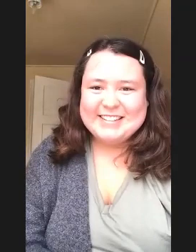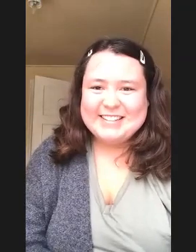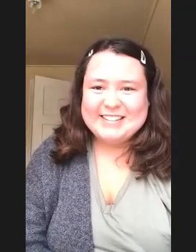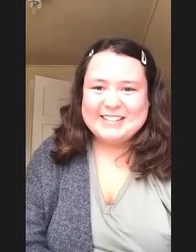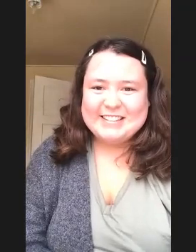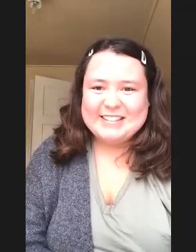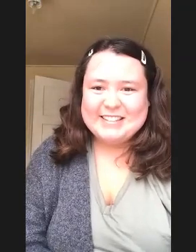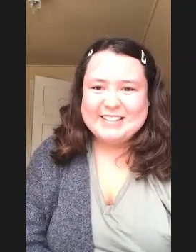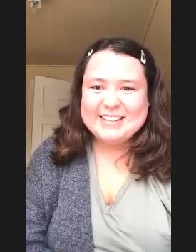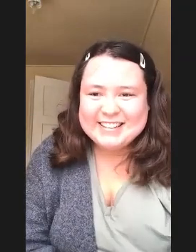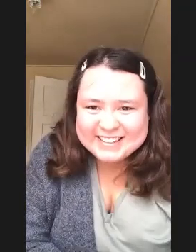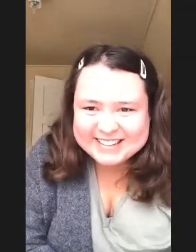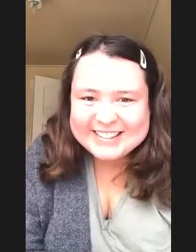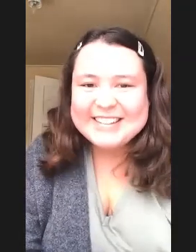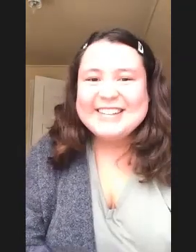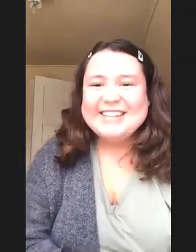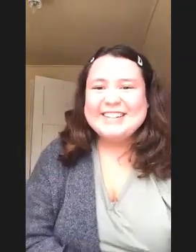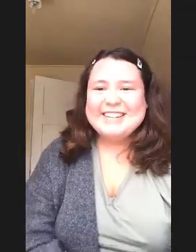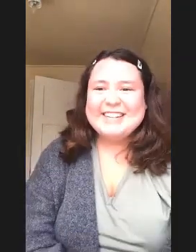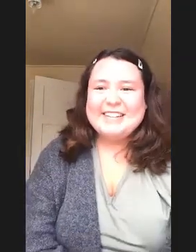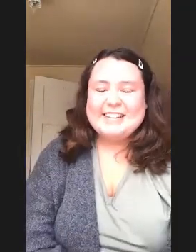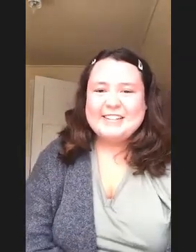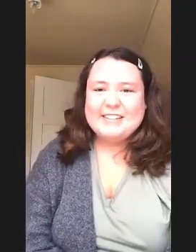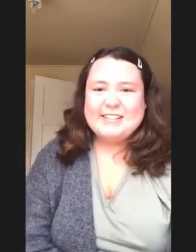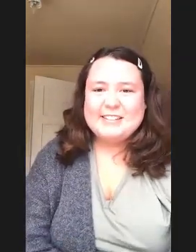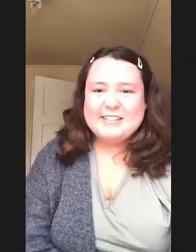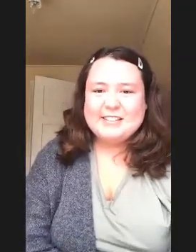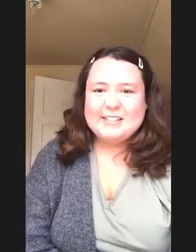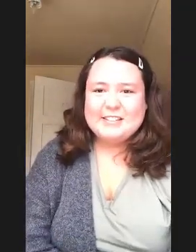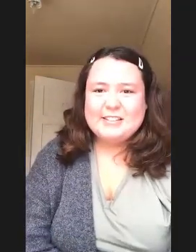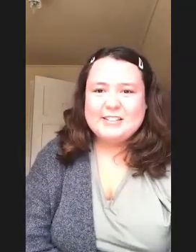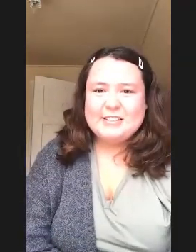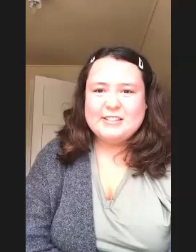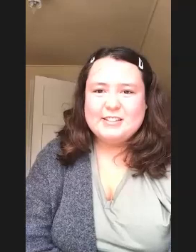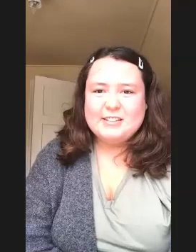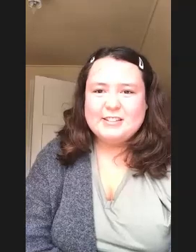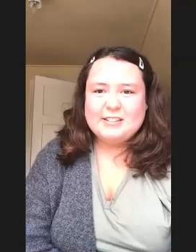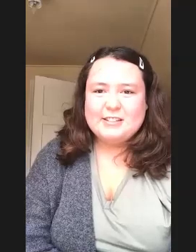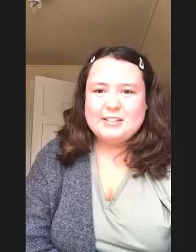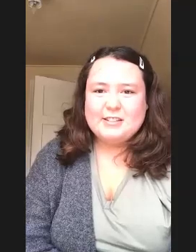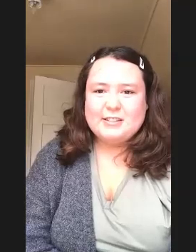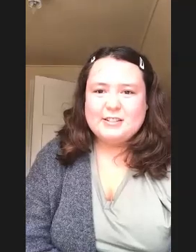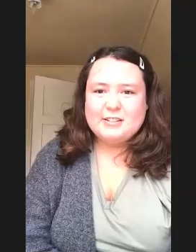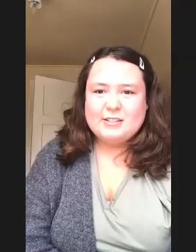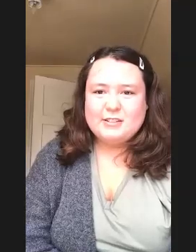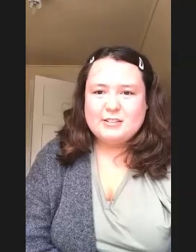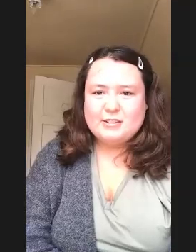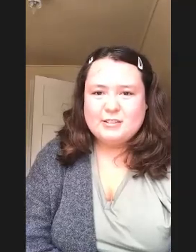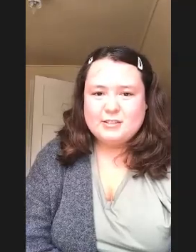friends here. um, but yeah, great story. Does anybody want to try and spell